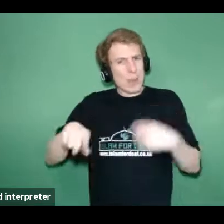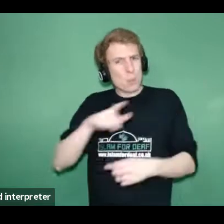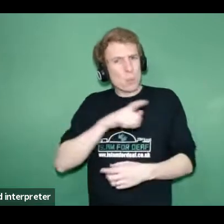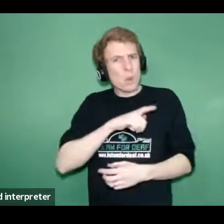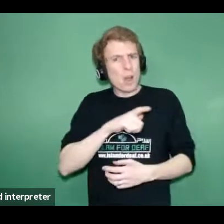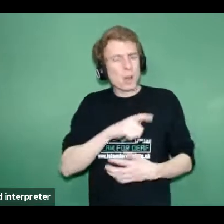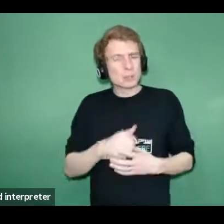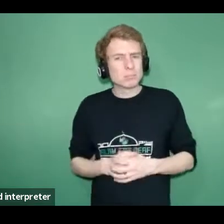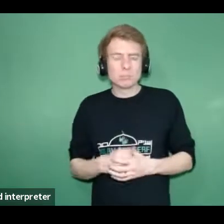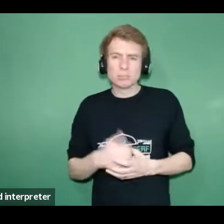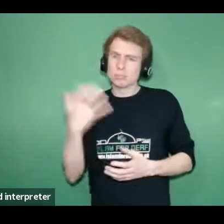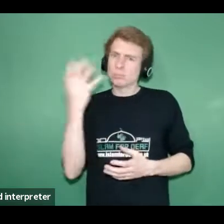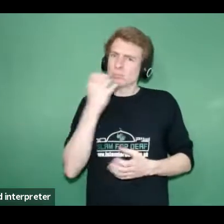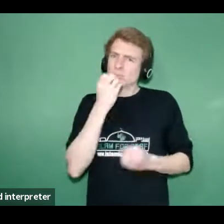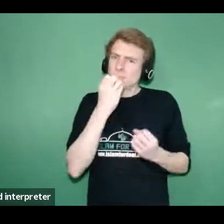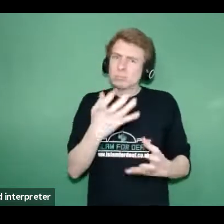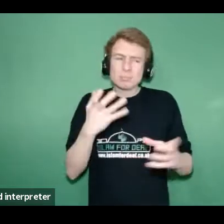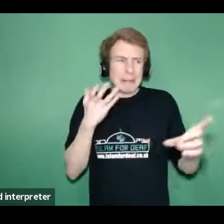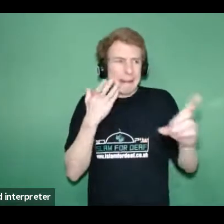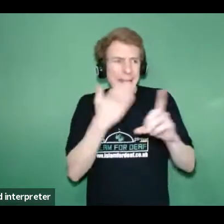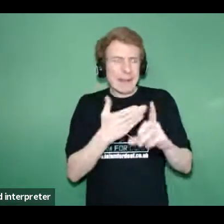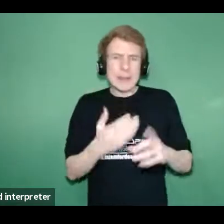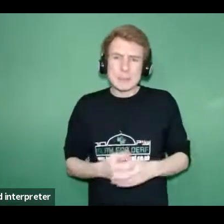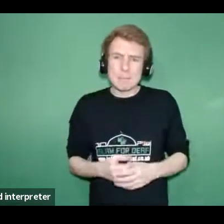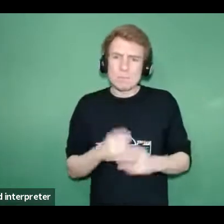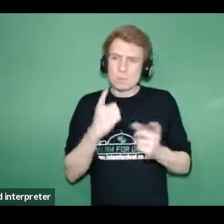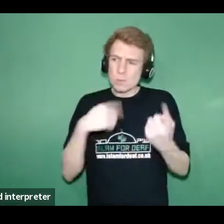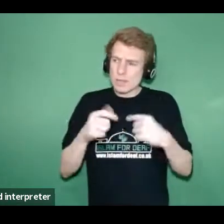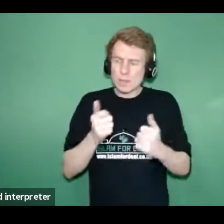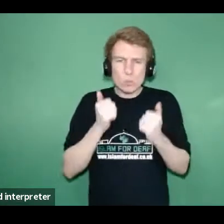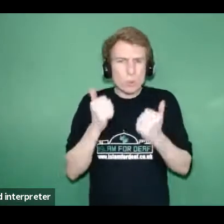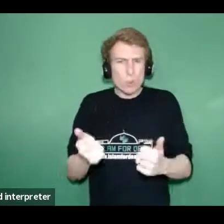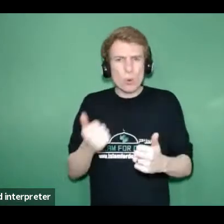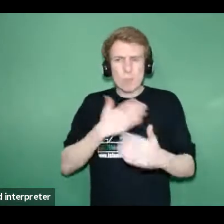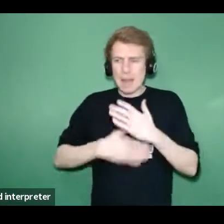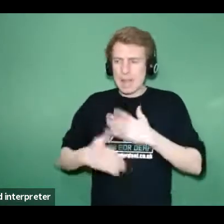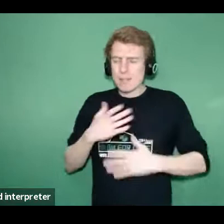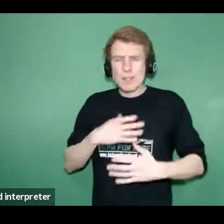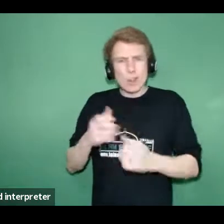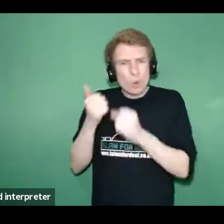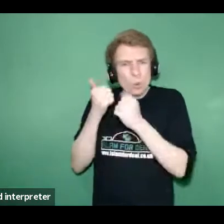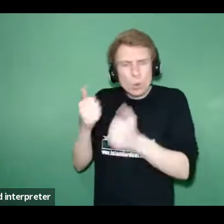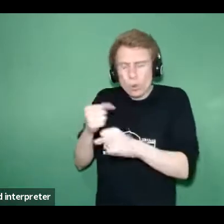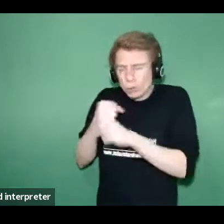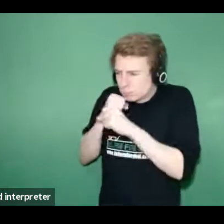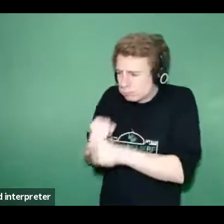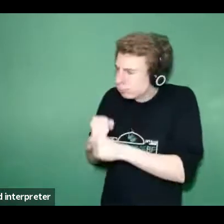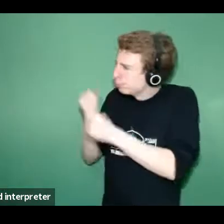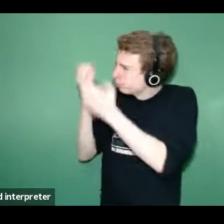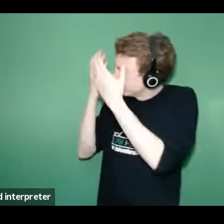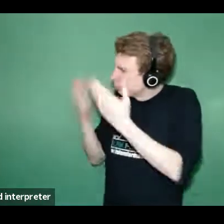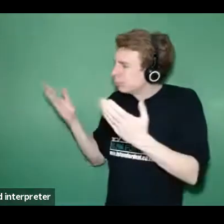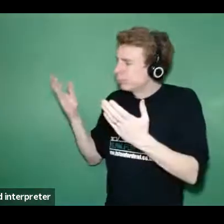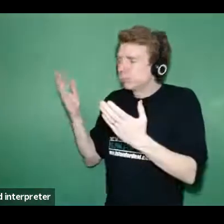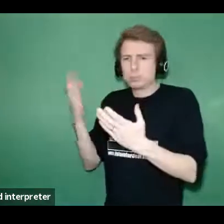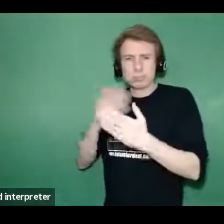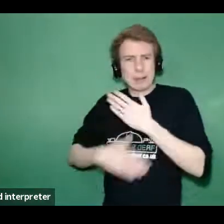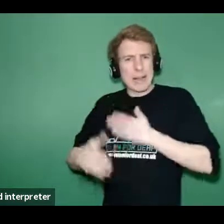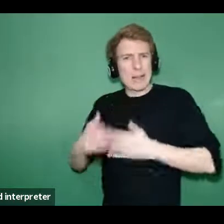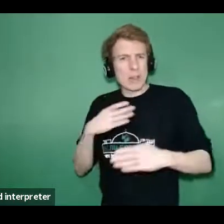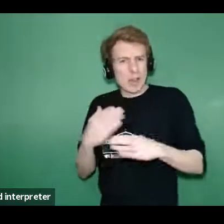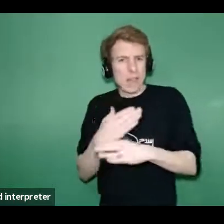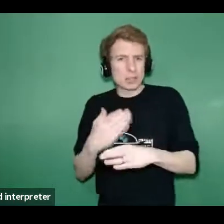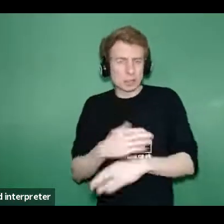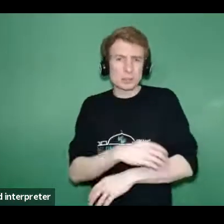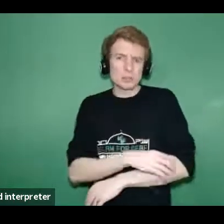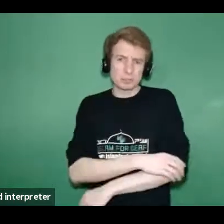to perform righteous deeds. And this goal of ours and this intent that we have, this is more important than